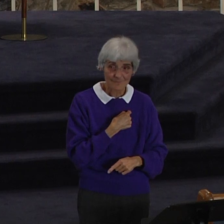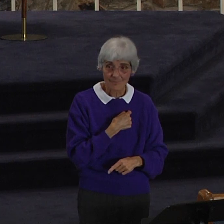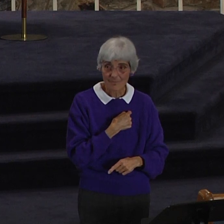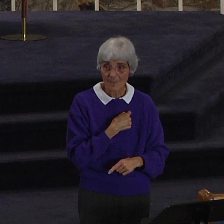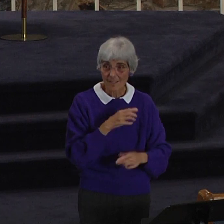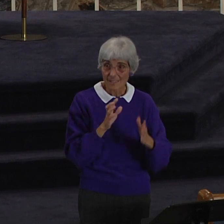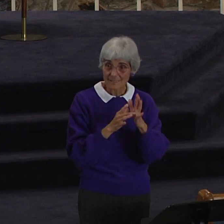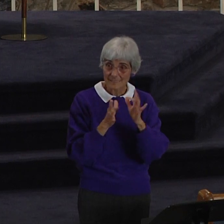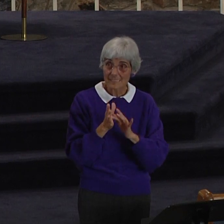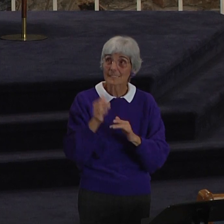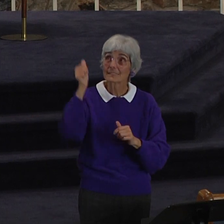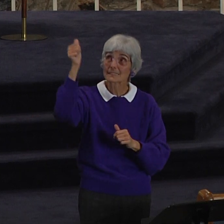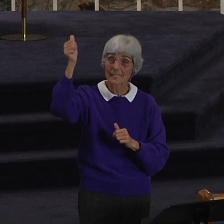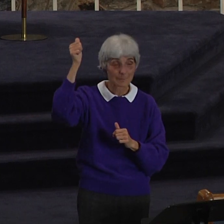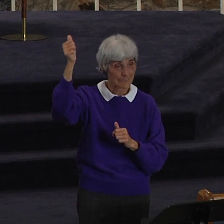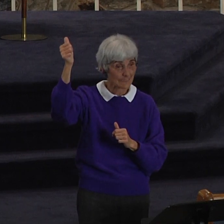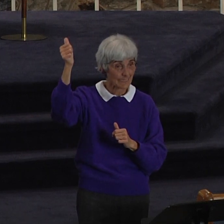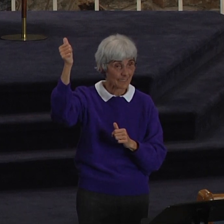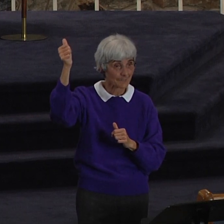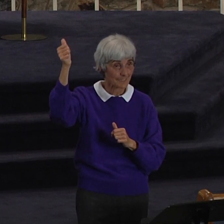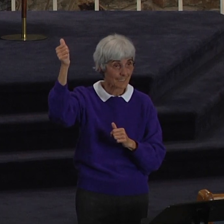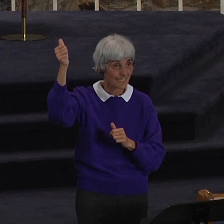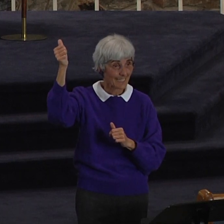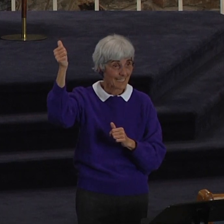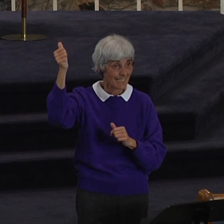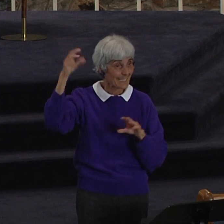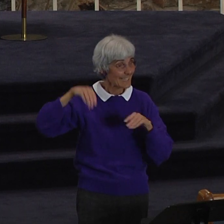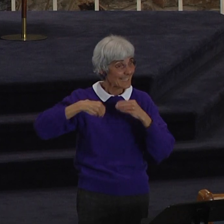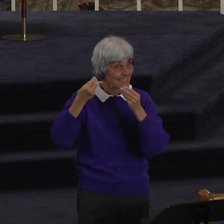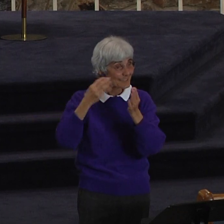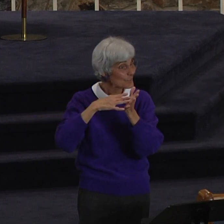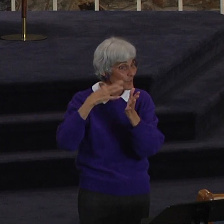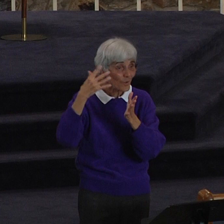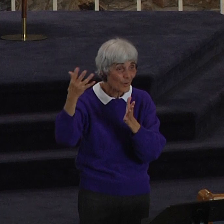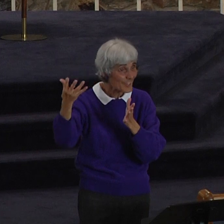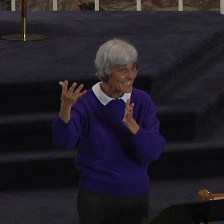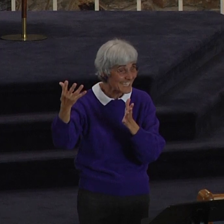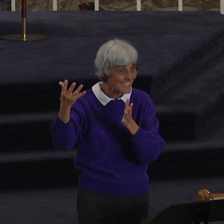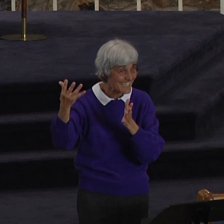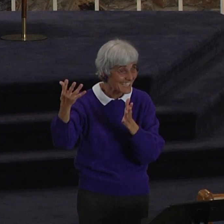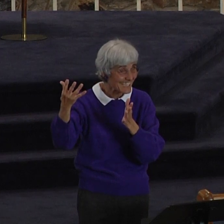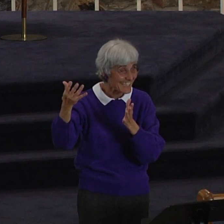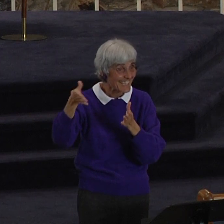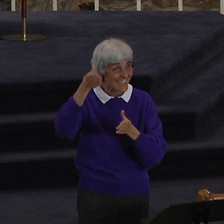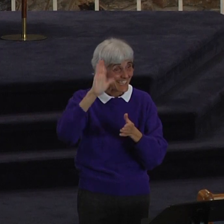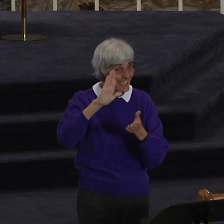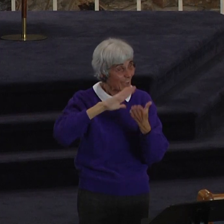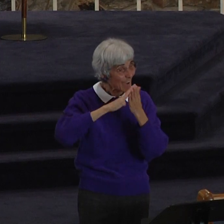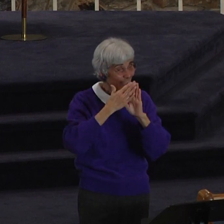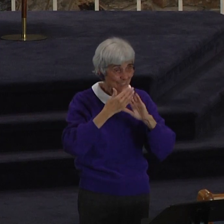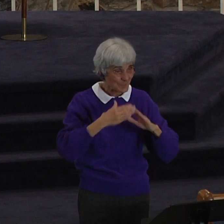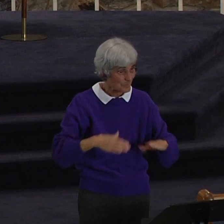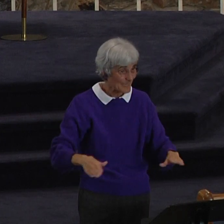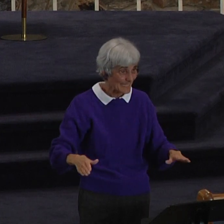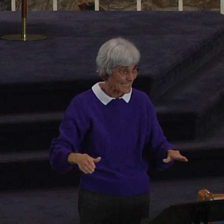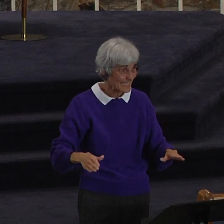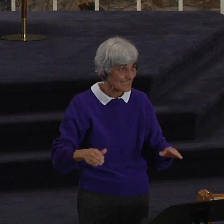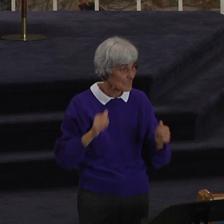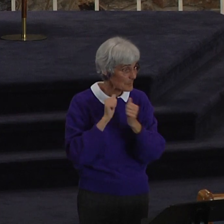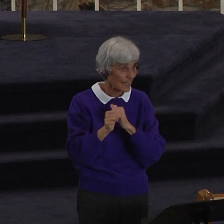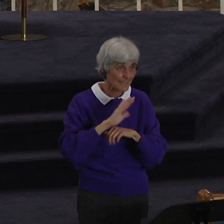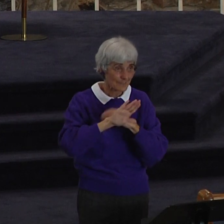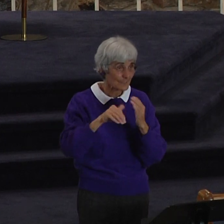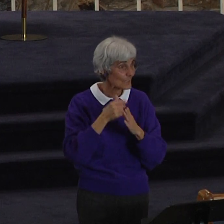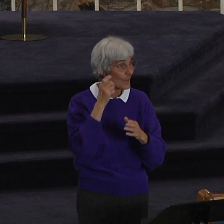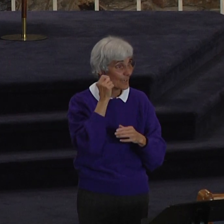servant, Jesus Christ, receives all the glory. May God's peace, the peace that surpasses all